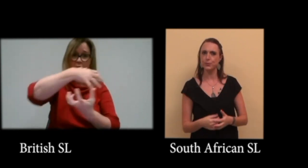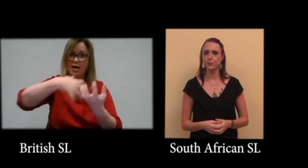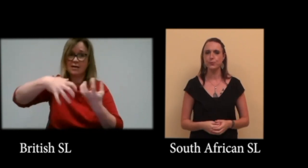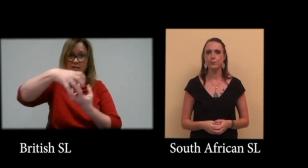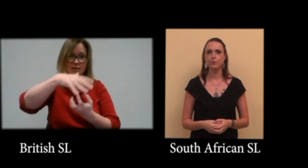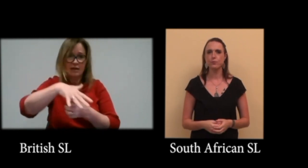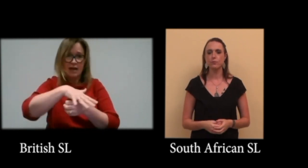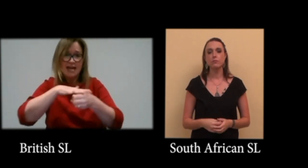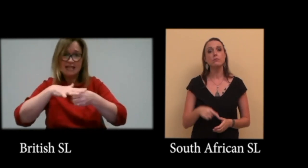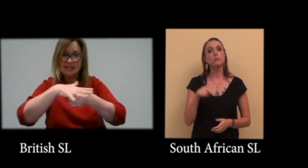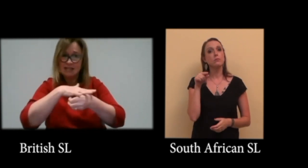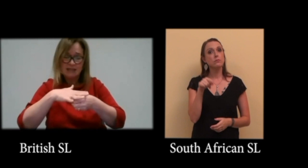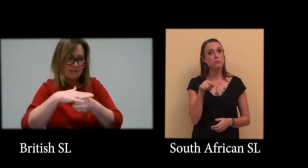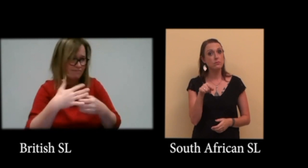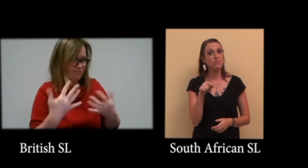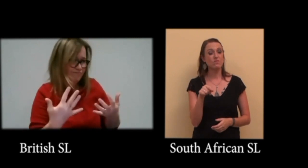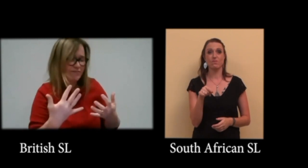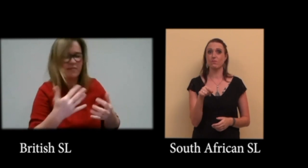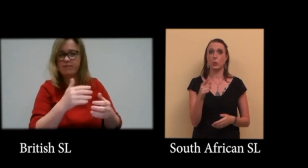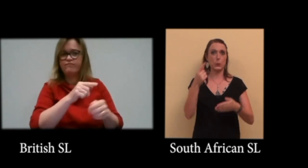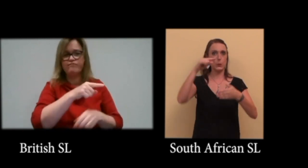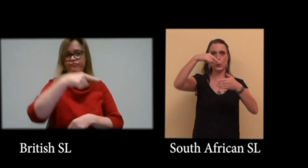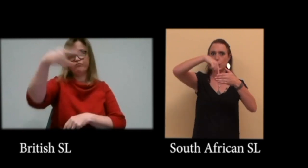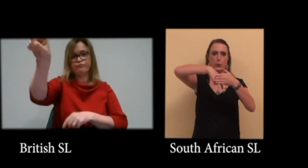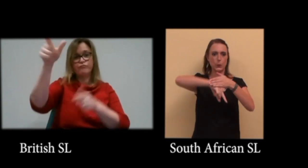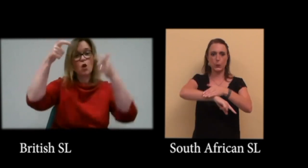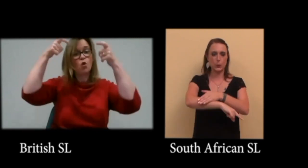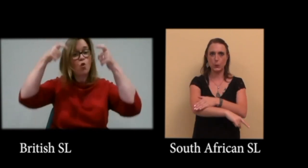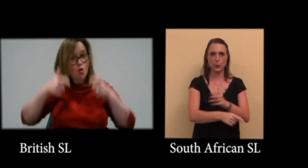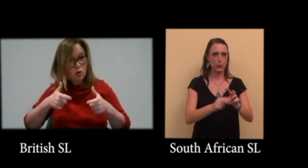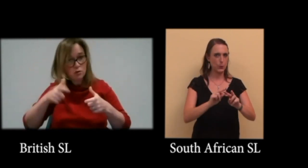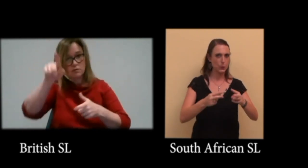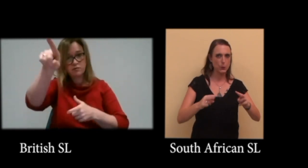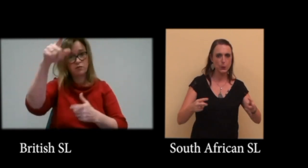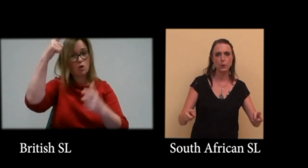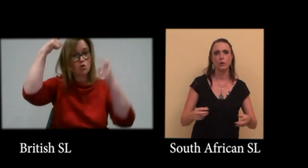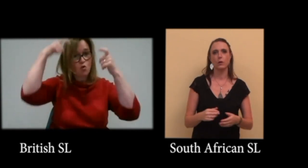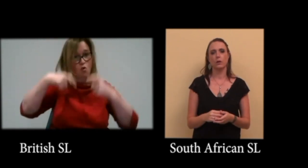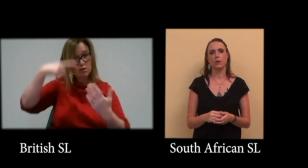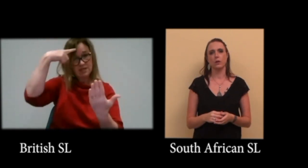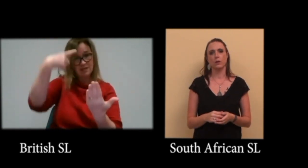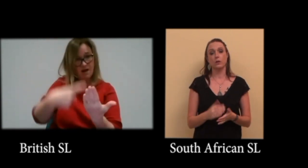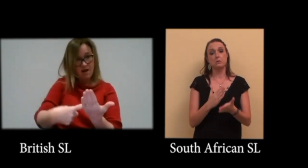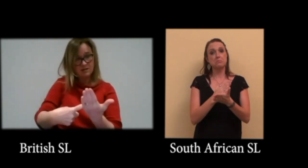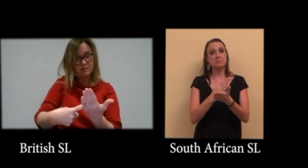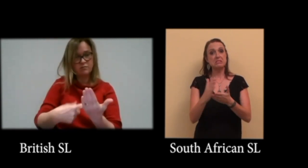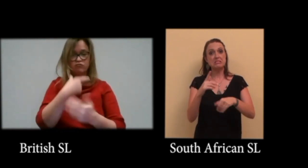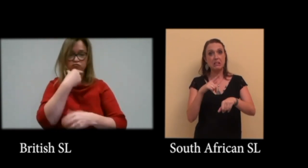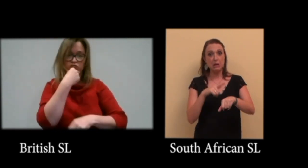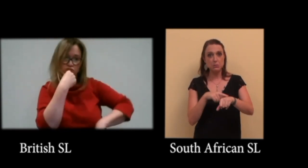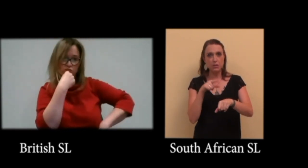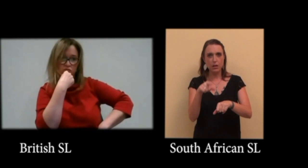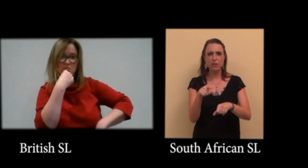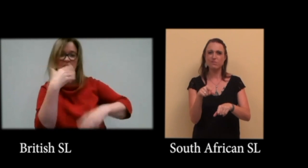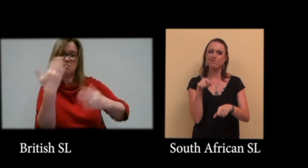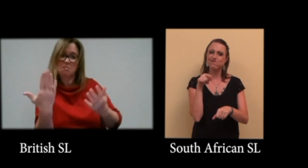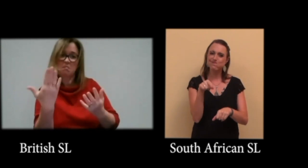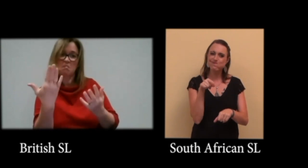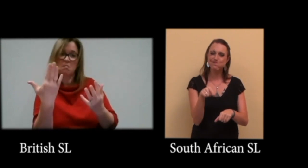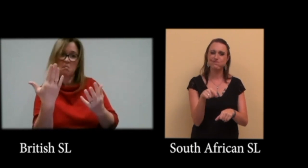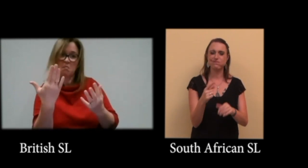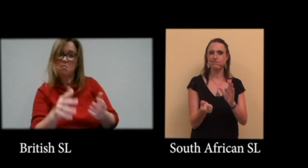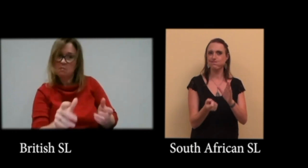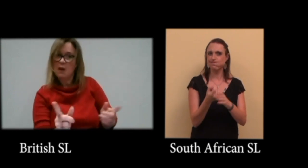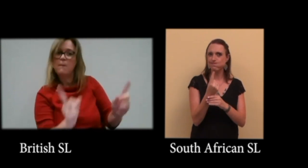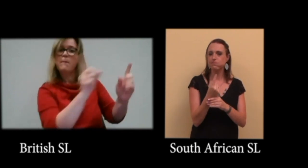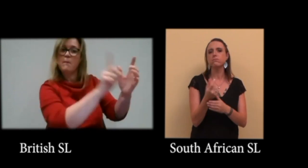the parents are looking after the child. These cases can be very complex, so sometimes these cases have to go